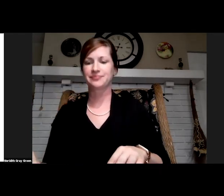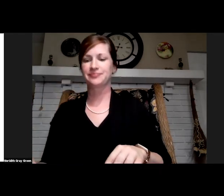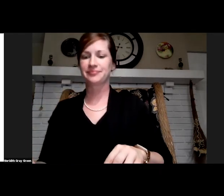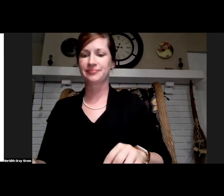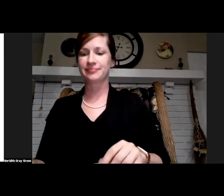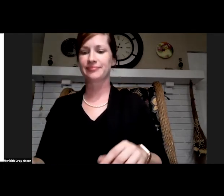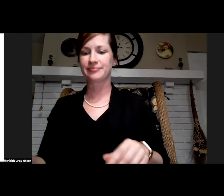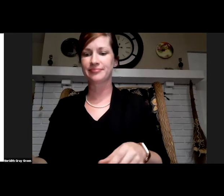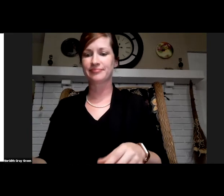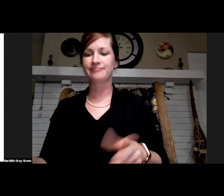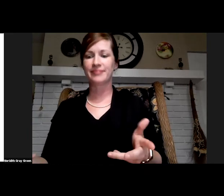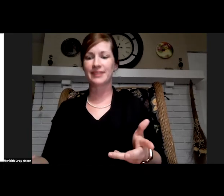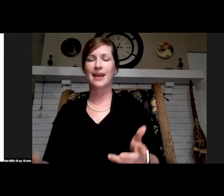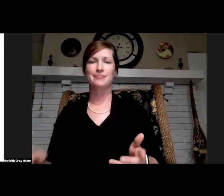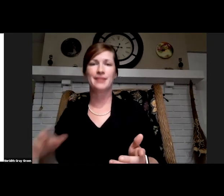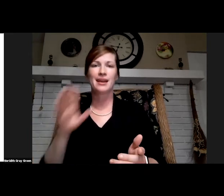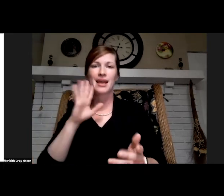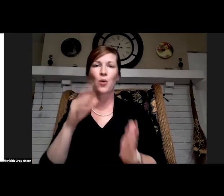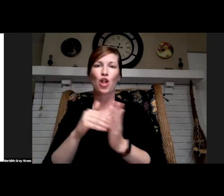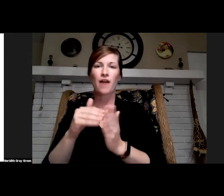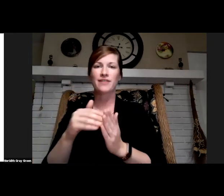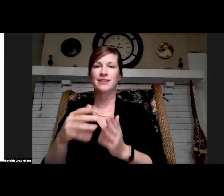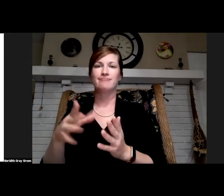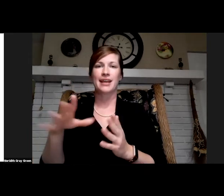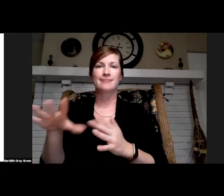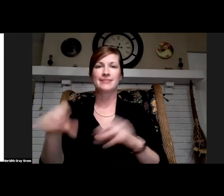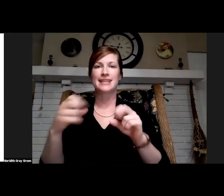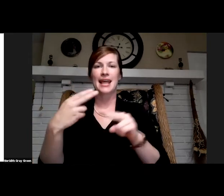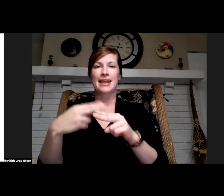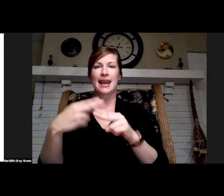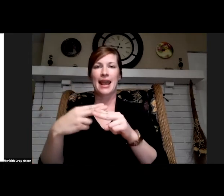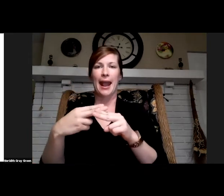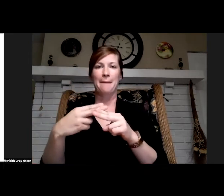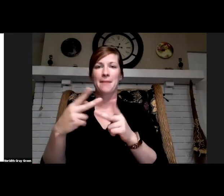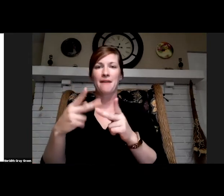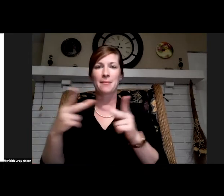by like signage outside, used outside.